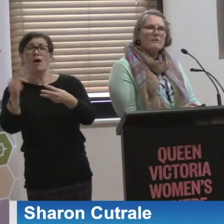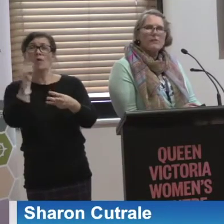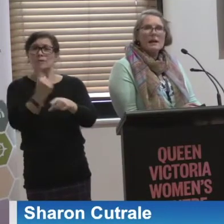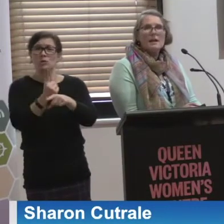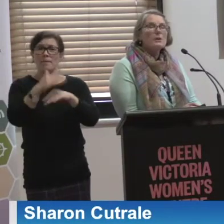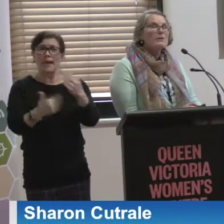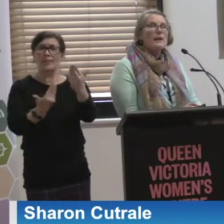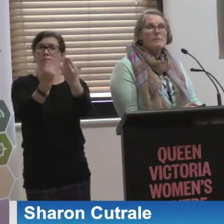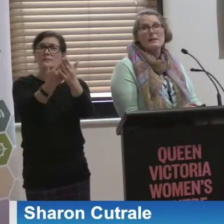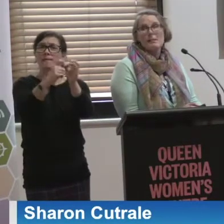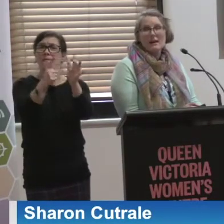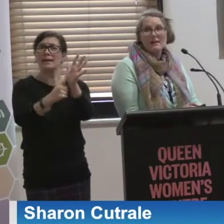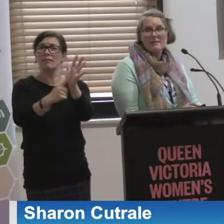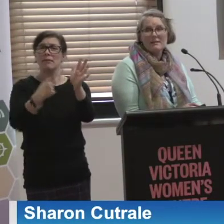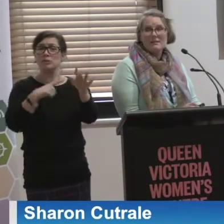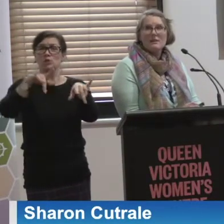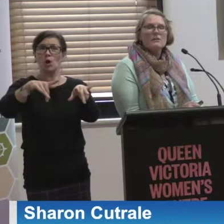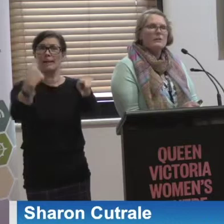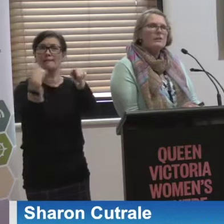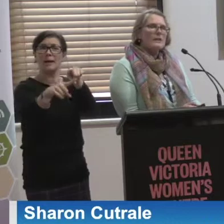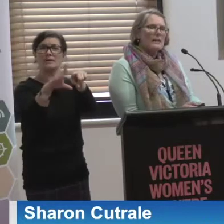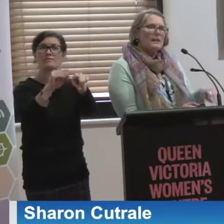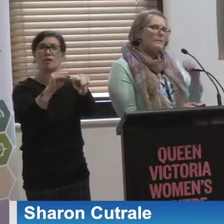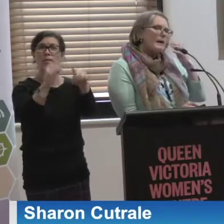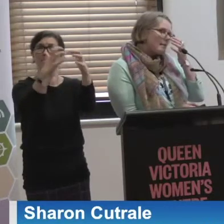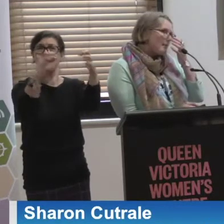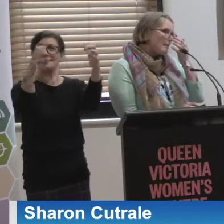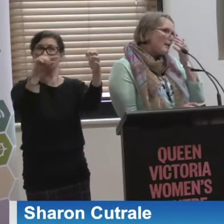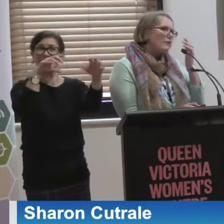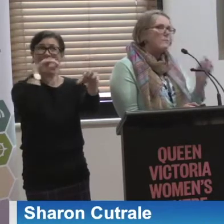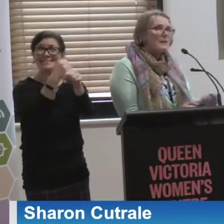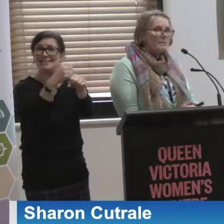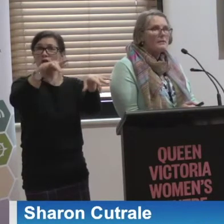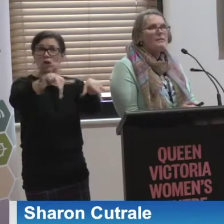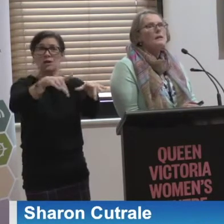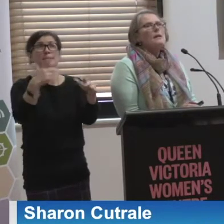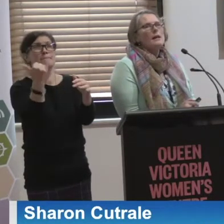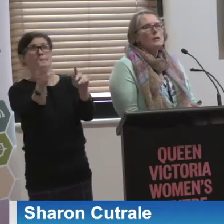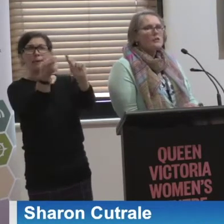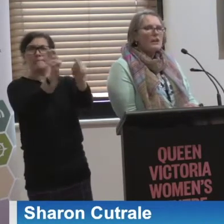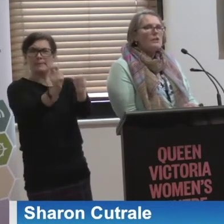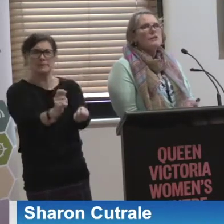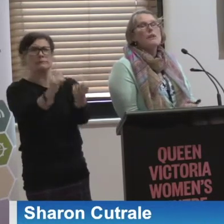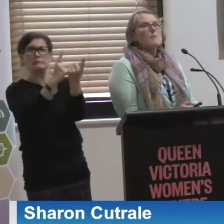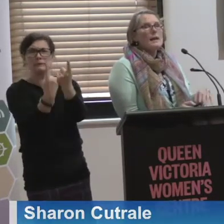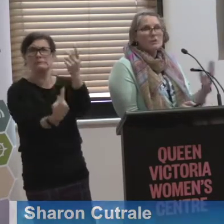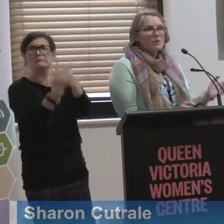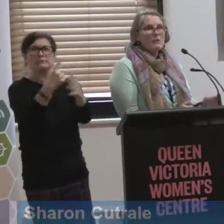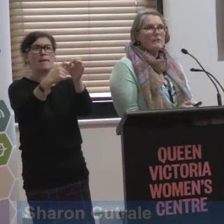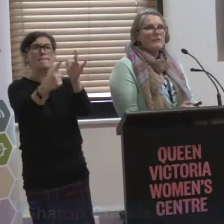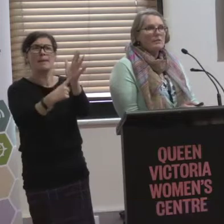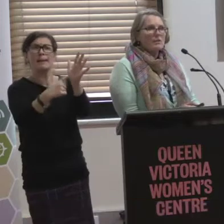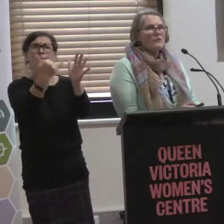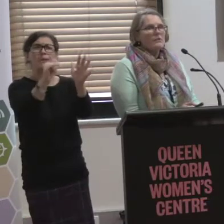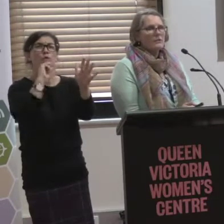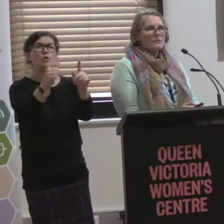currently before Parliament because it hasn't been passed. So until that gets passed, there may be a lot of amendments, a lot of changes, and it may actually go